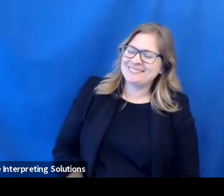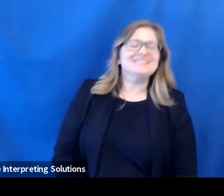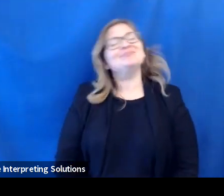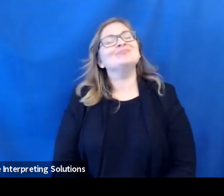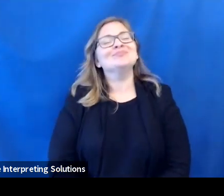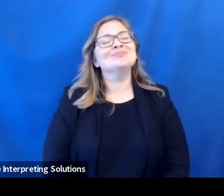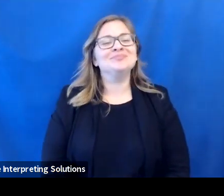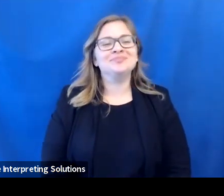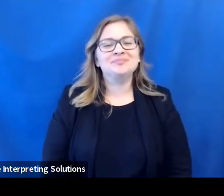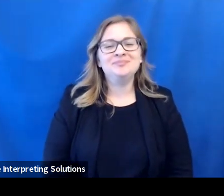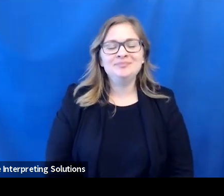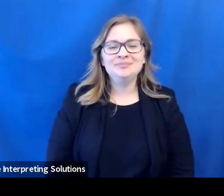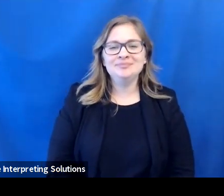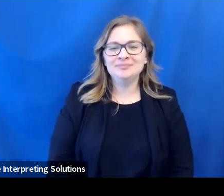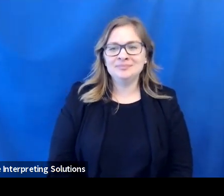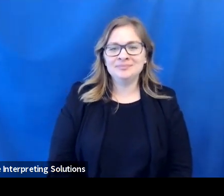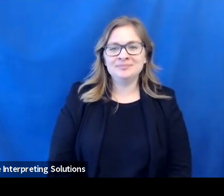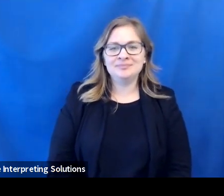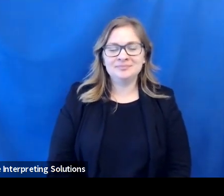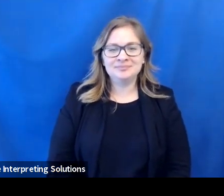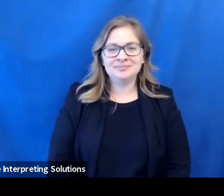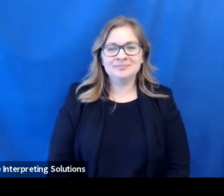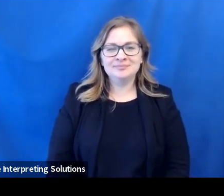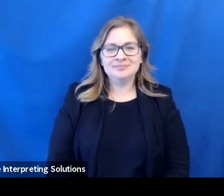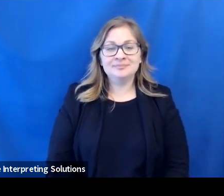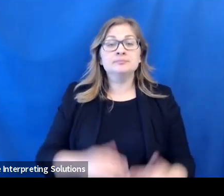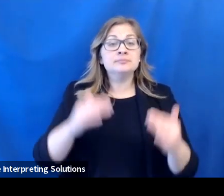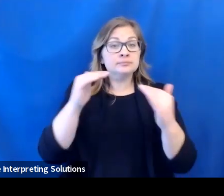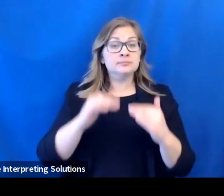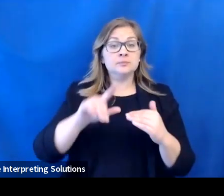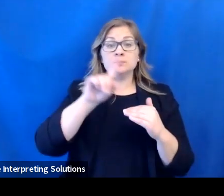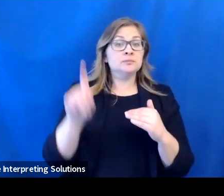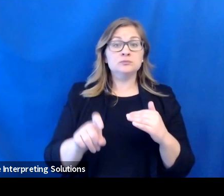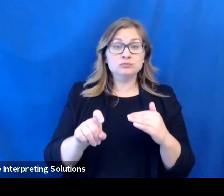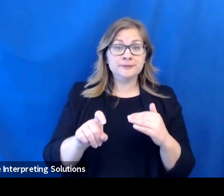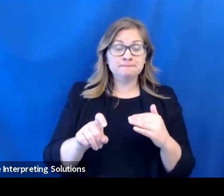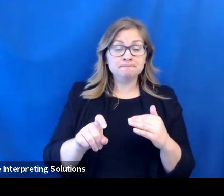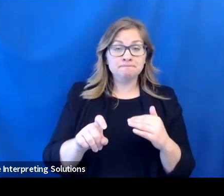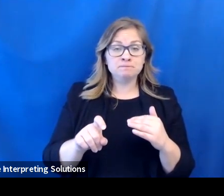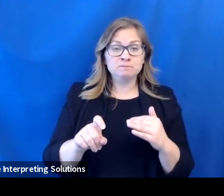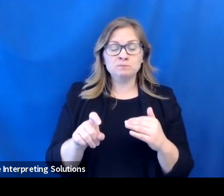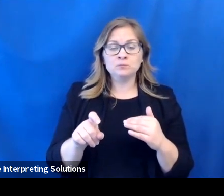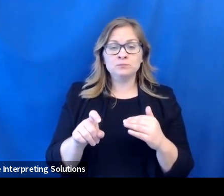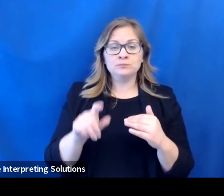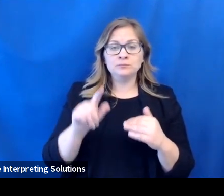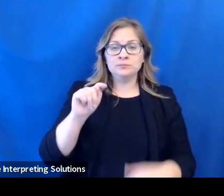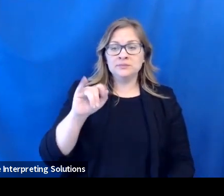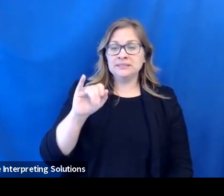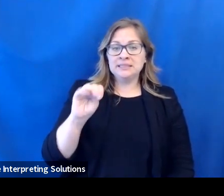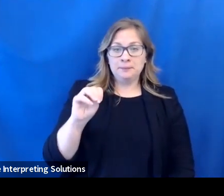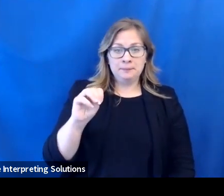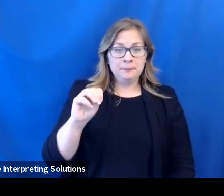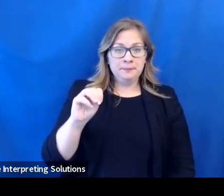Your next question comes from the line of Tim Nelson from Minnesota Public Radio. Your line is